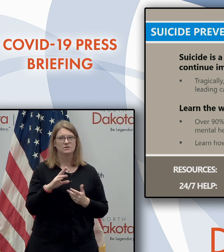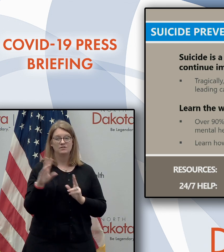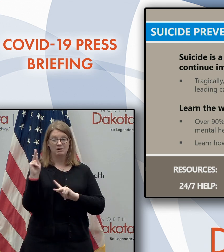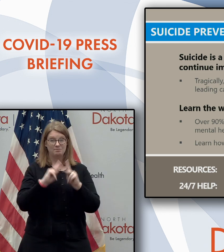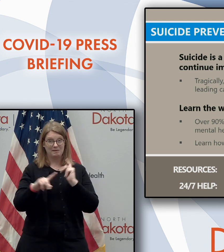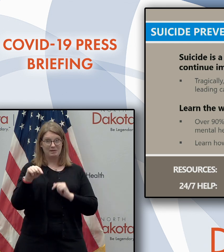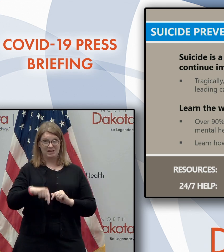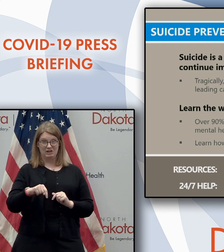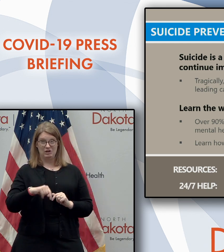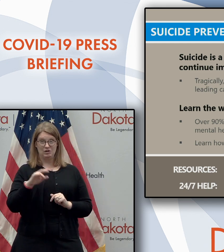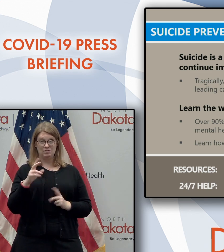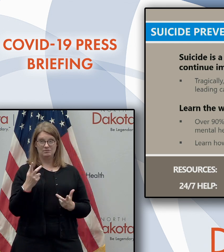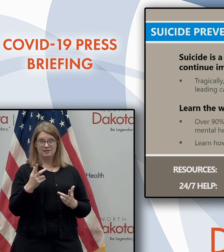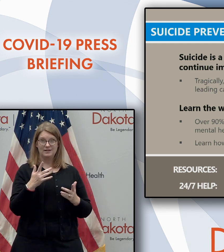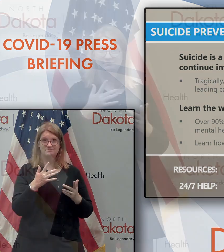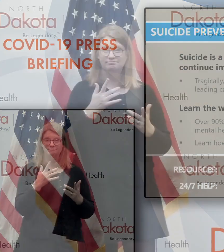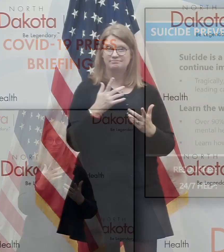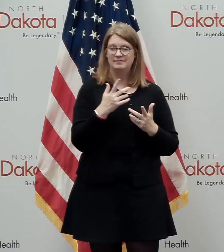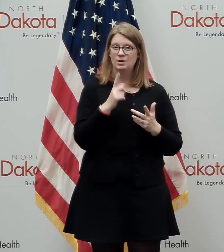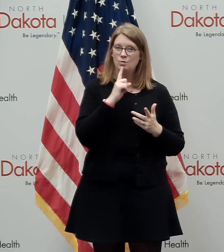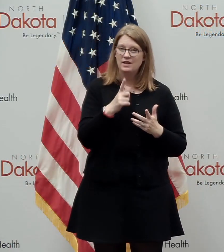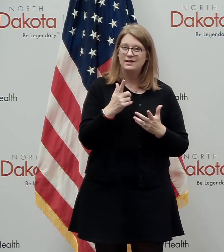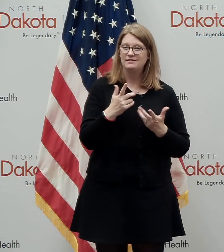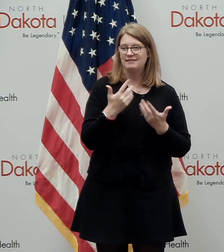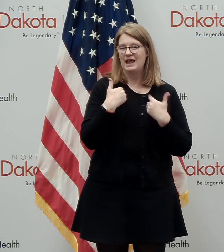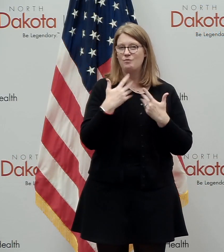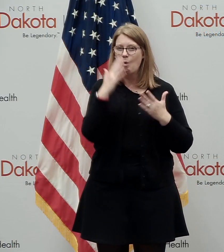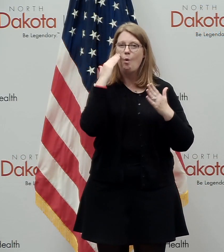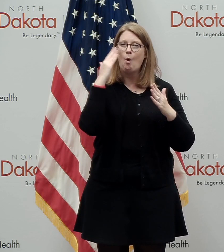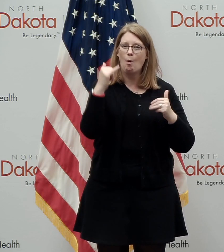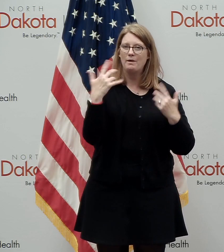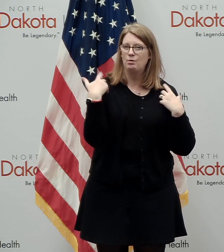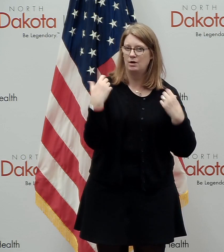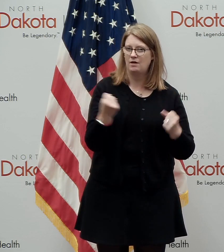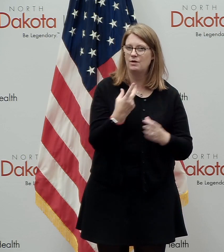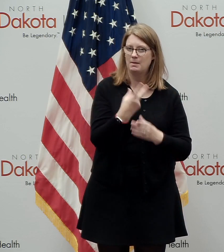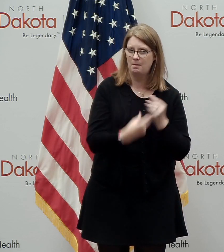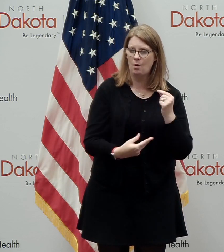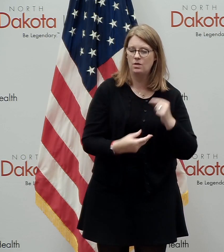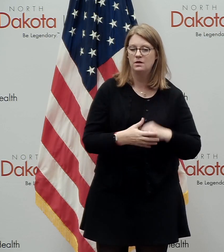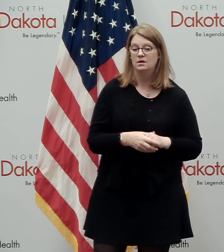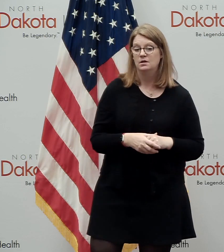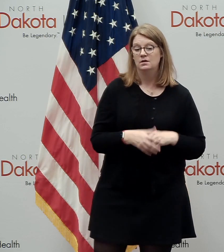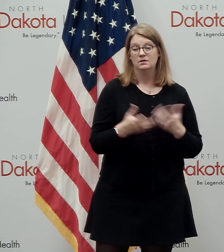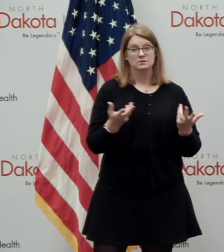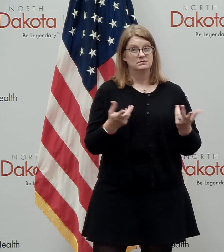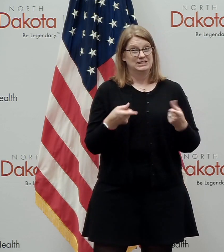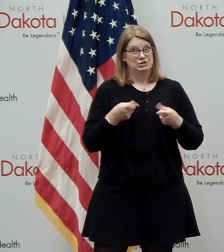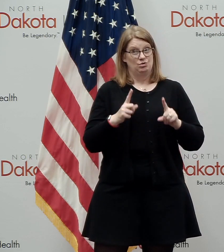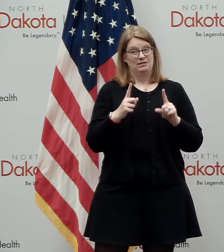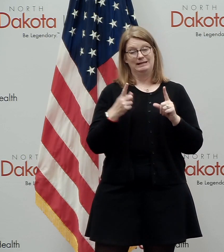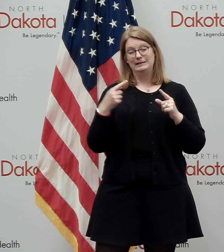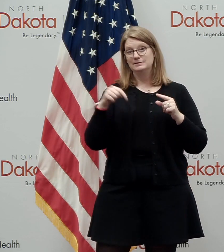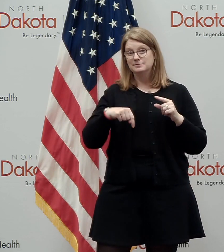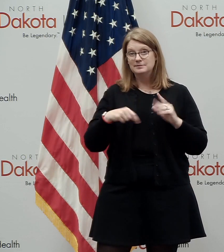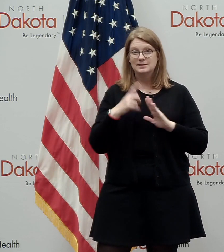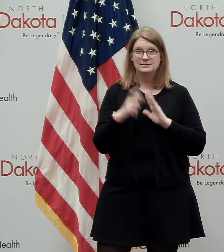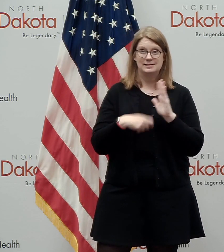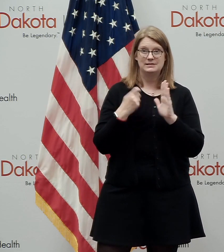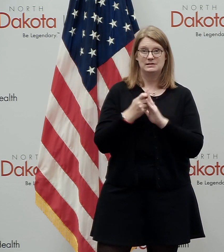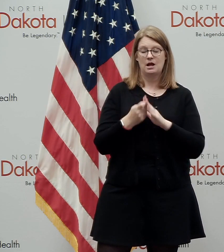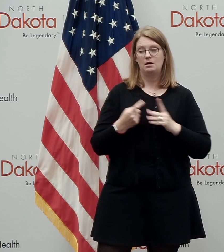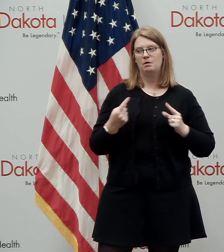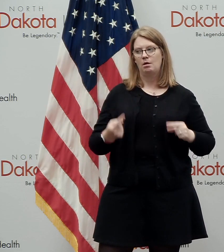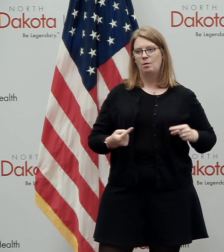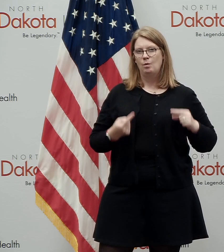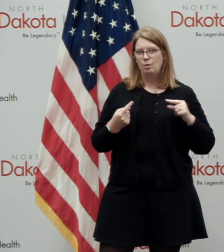find help, hope, and recovery. So again, thanks to our behavioral health team, and again, encourage anyone during these times of